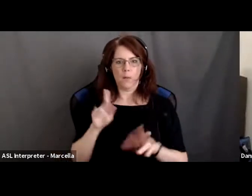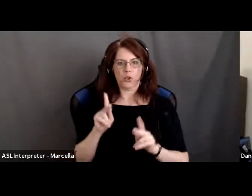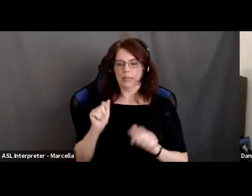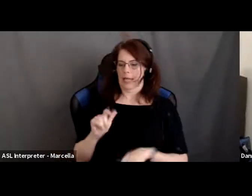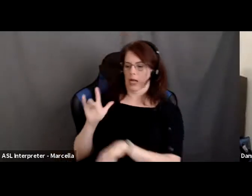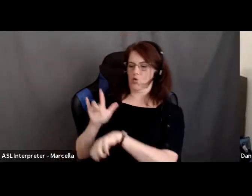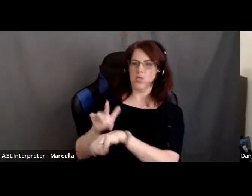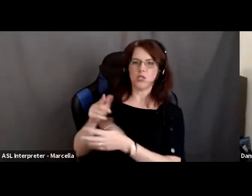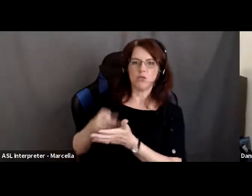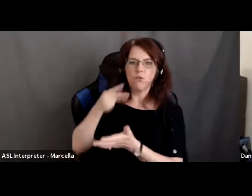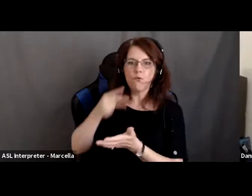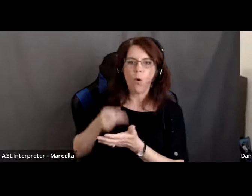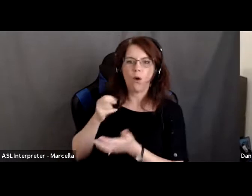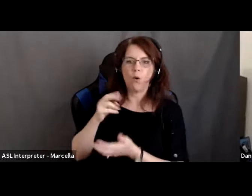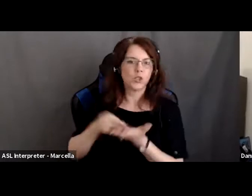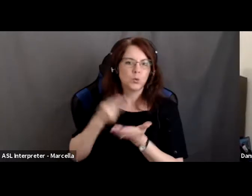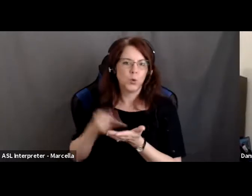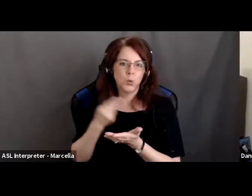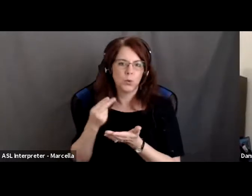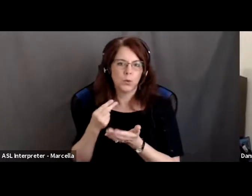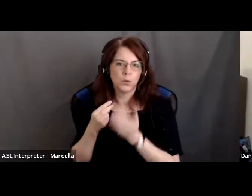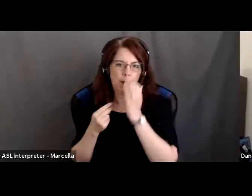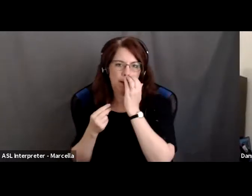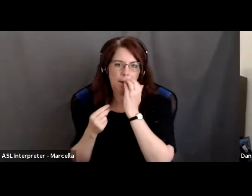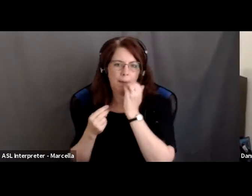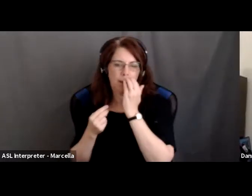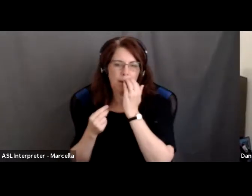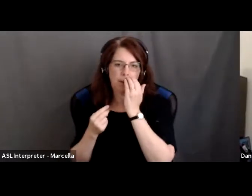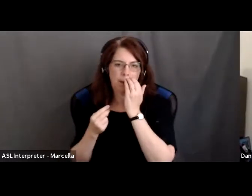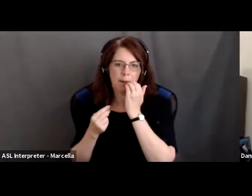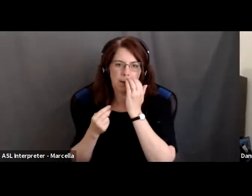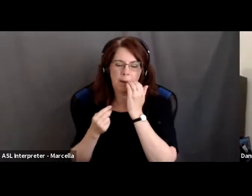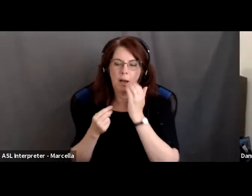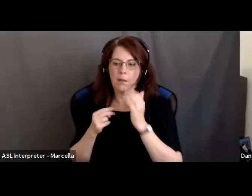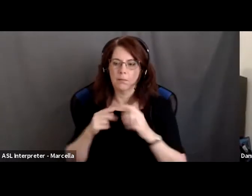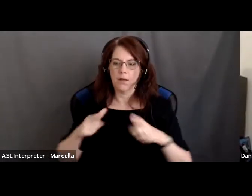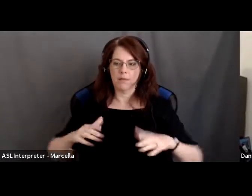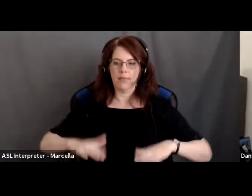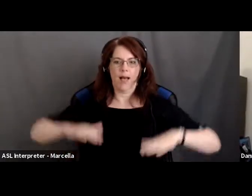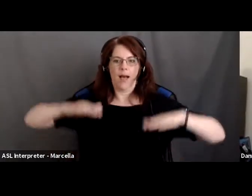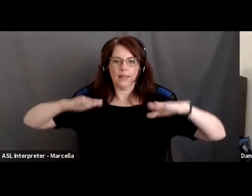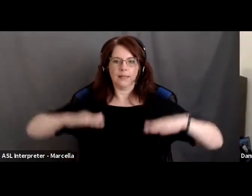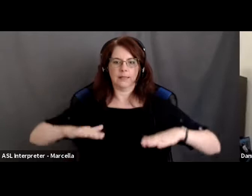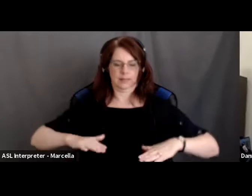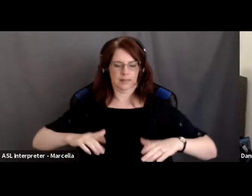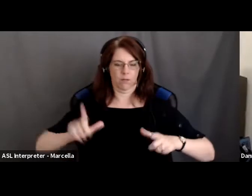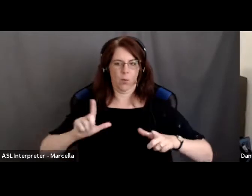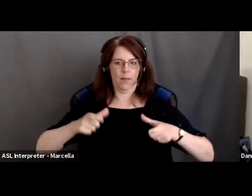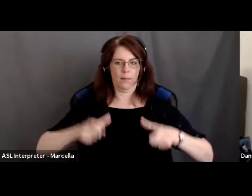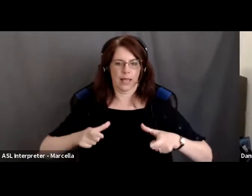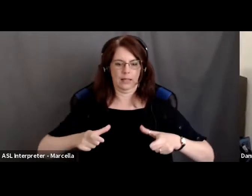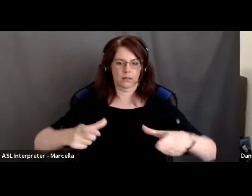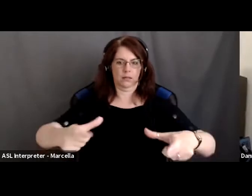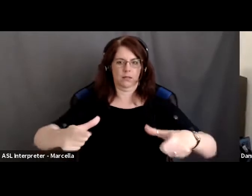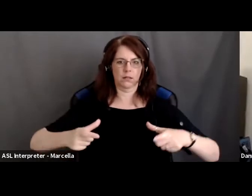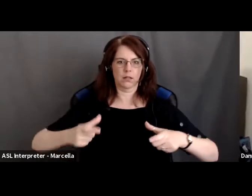their spoon. Again, looking at the height of where the plate is sitting, looking at, is the